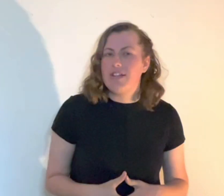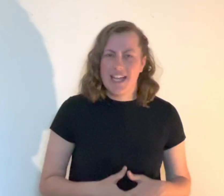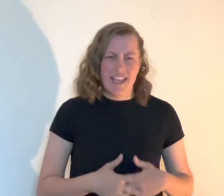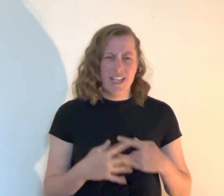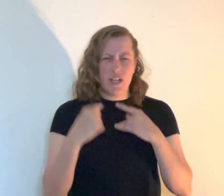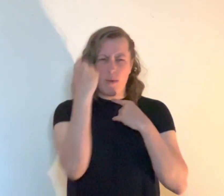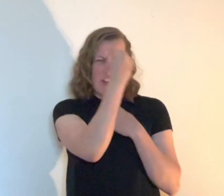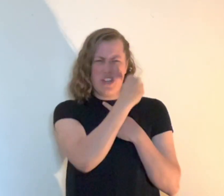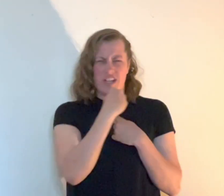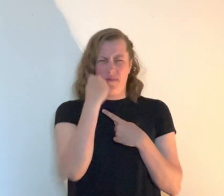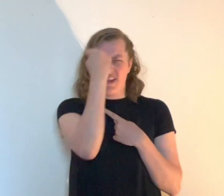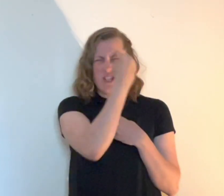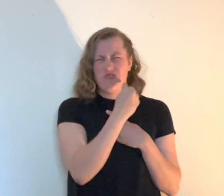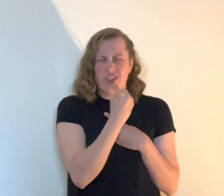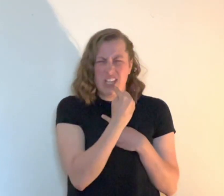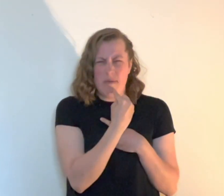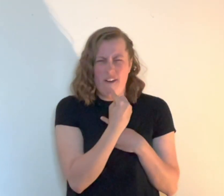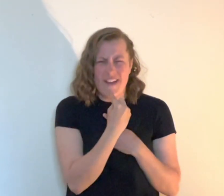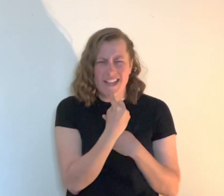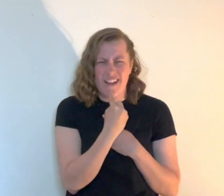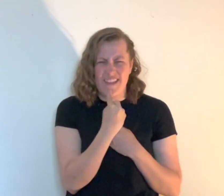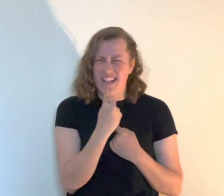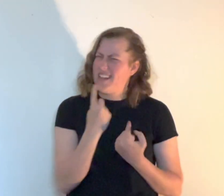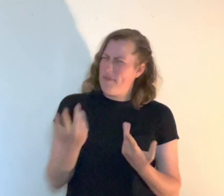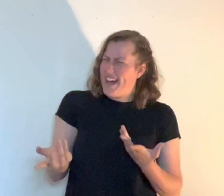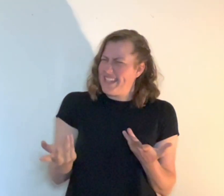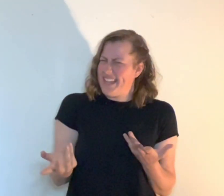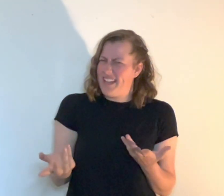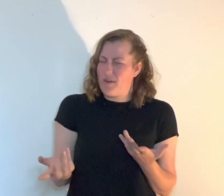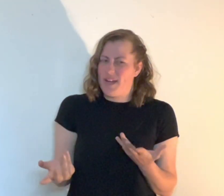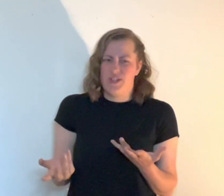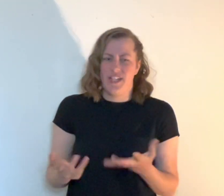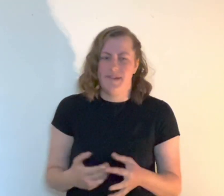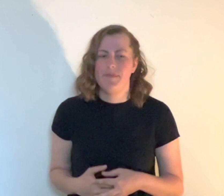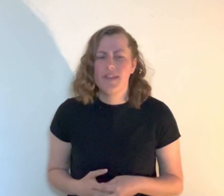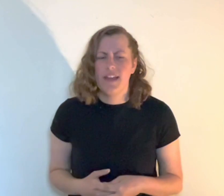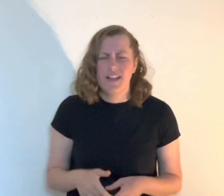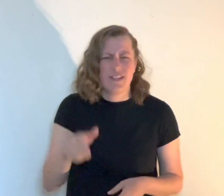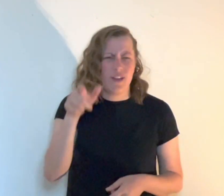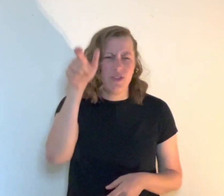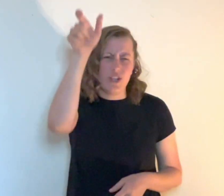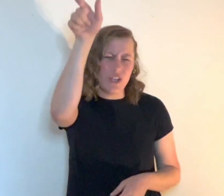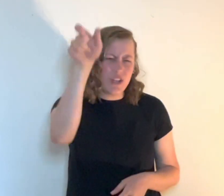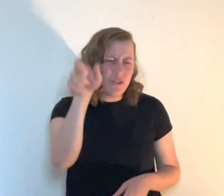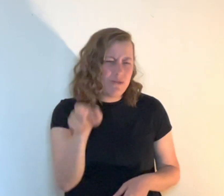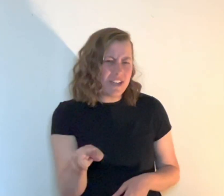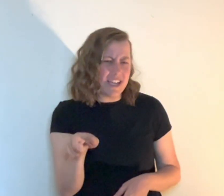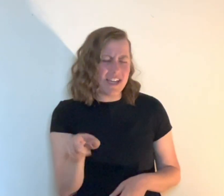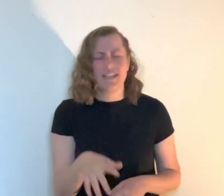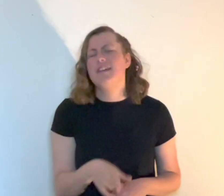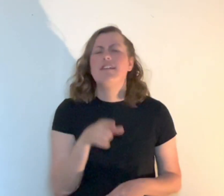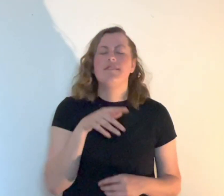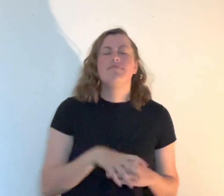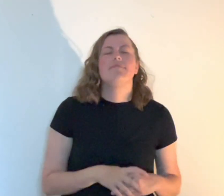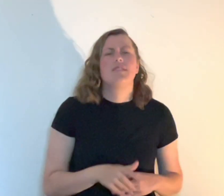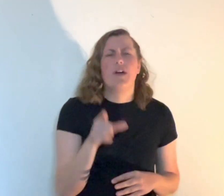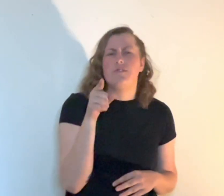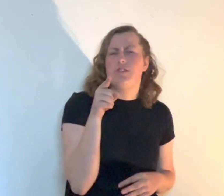This is a question So we're going to scrunch up our face like this Like we're asking a question So do you need So do